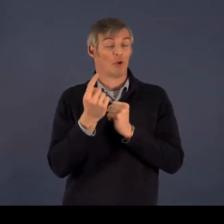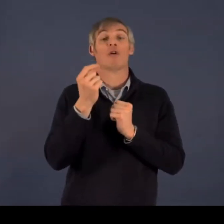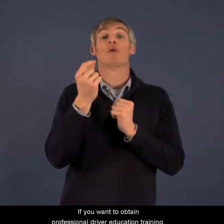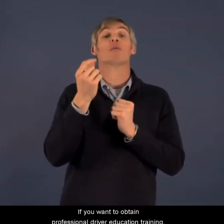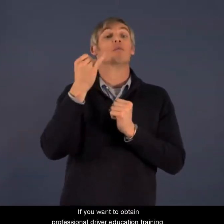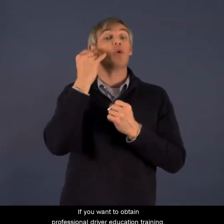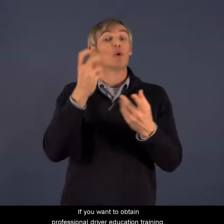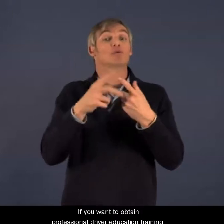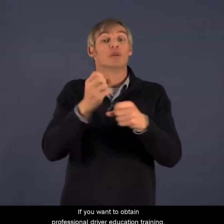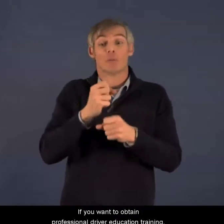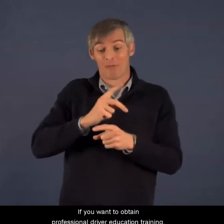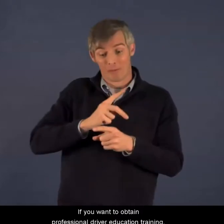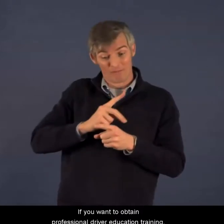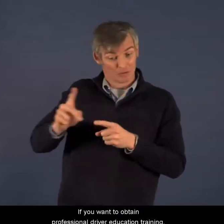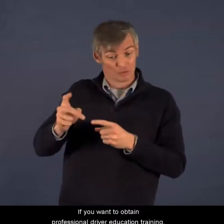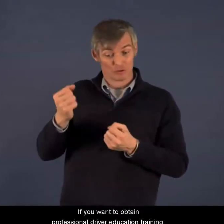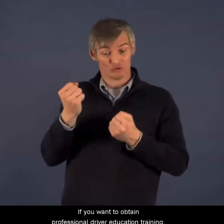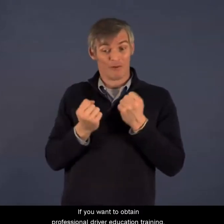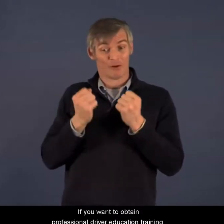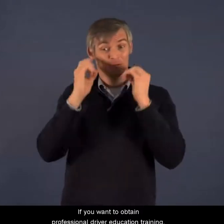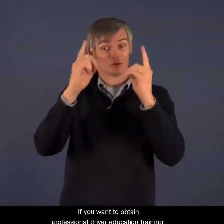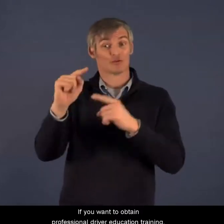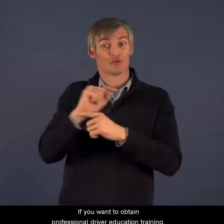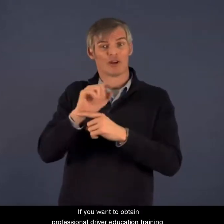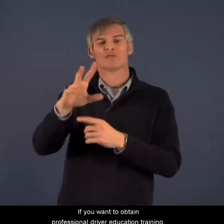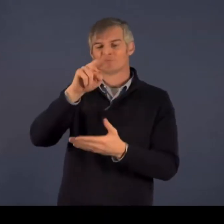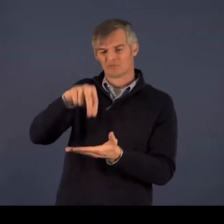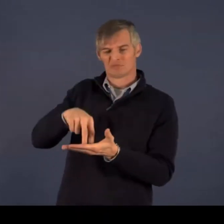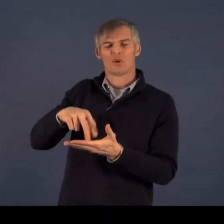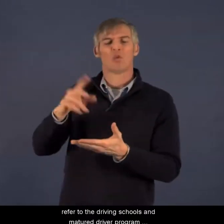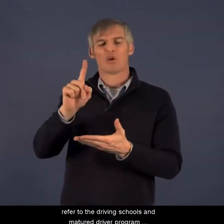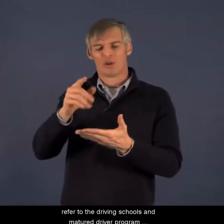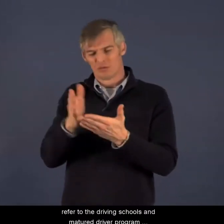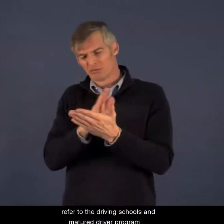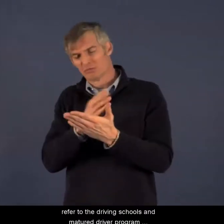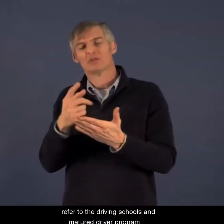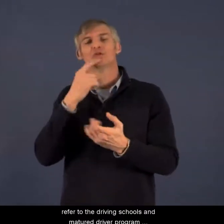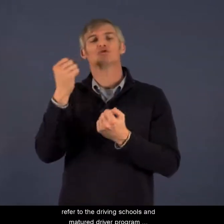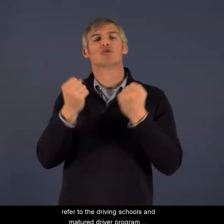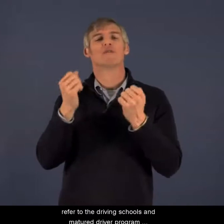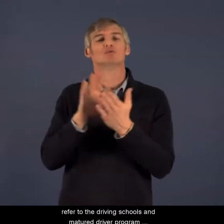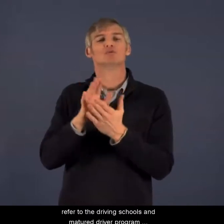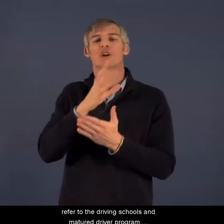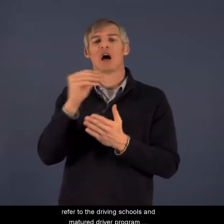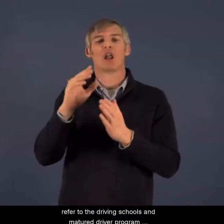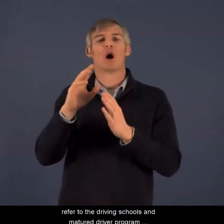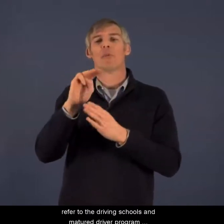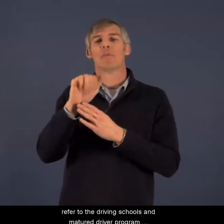If you want to obtain professional driver education training, refer to the driving schools and mature driver program